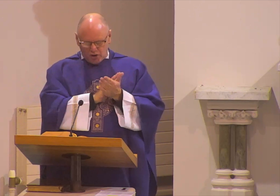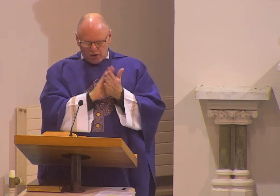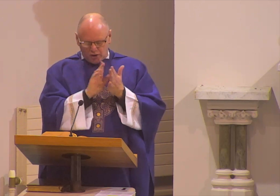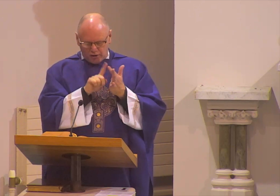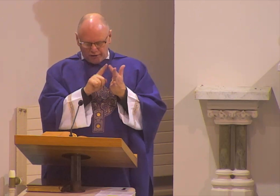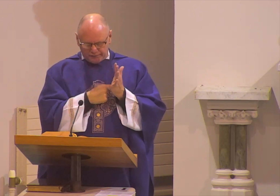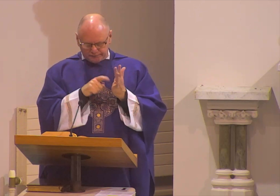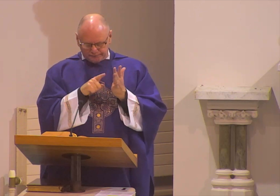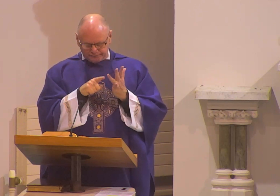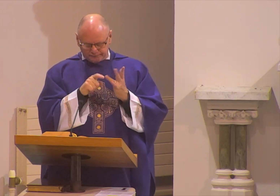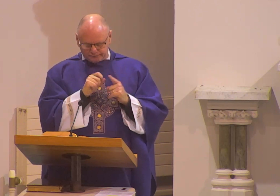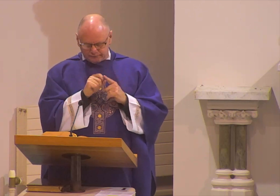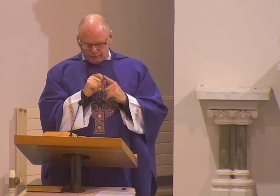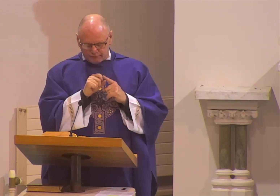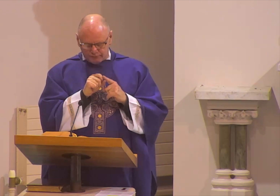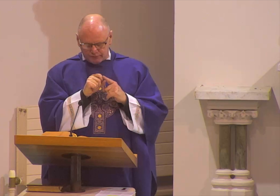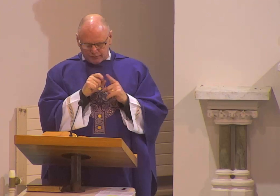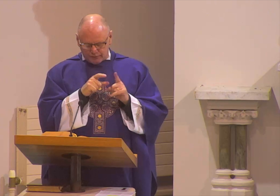Herod,